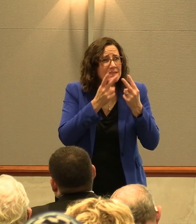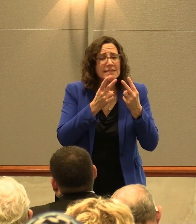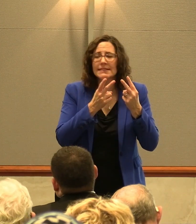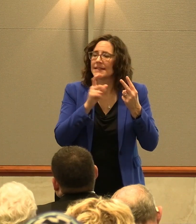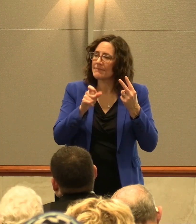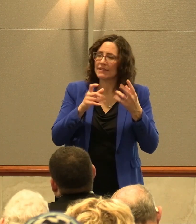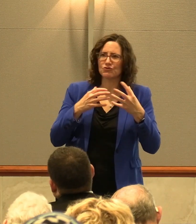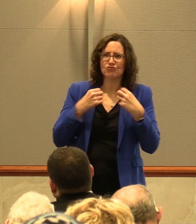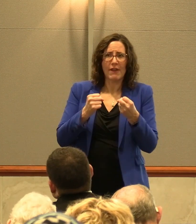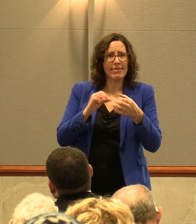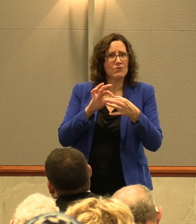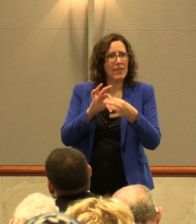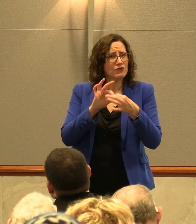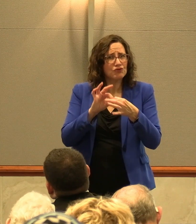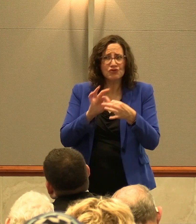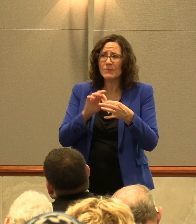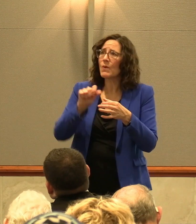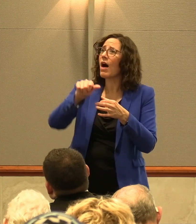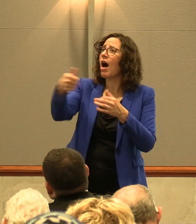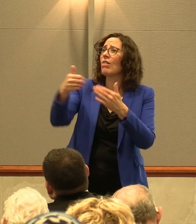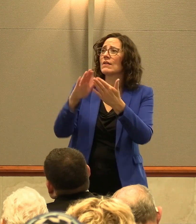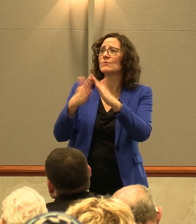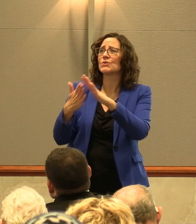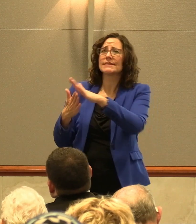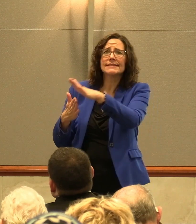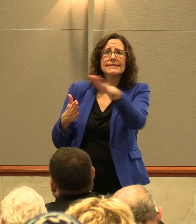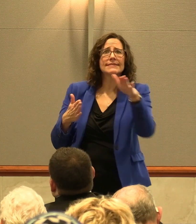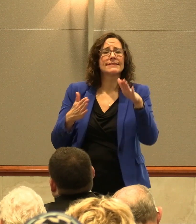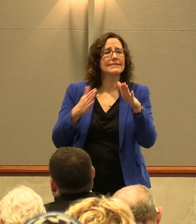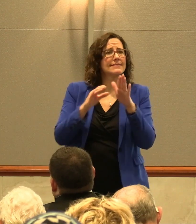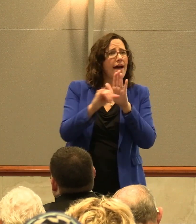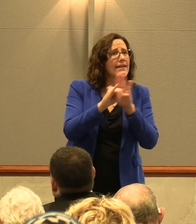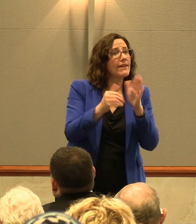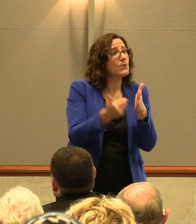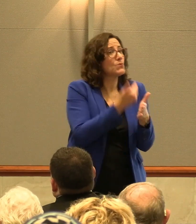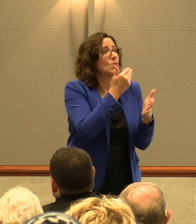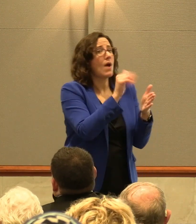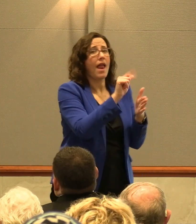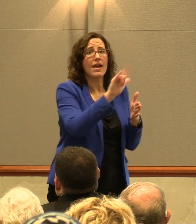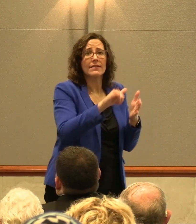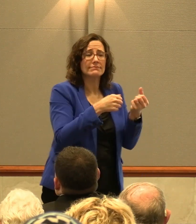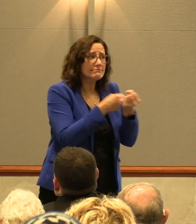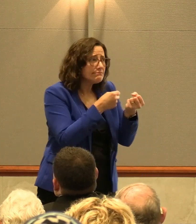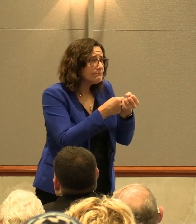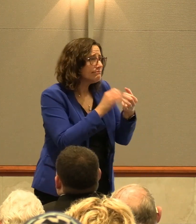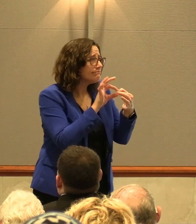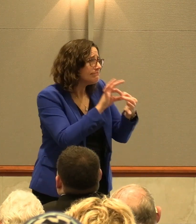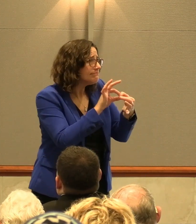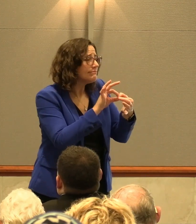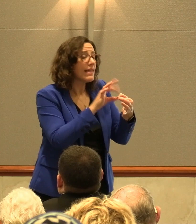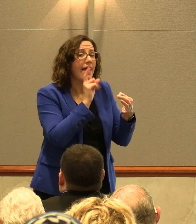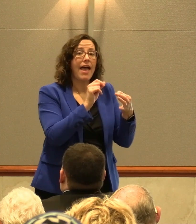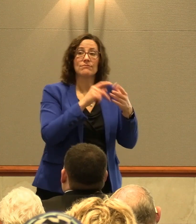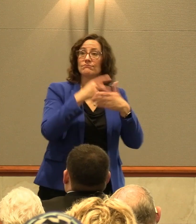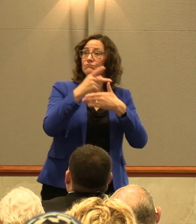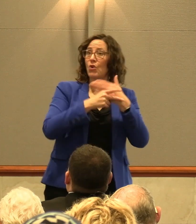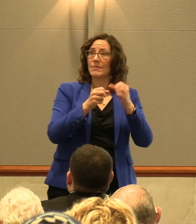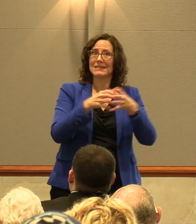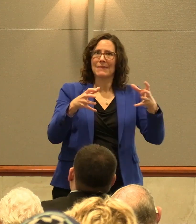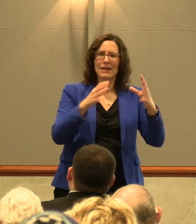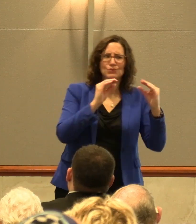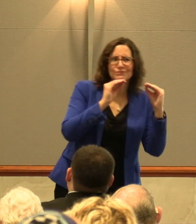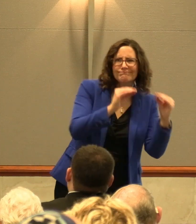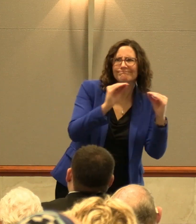strengthening relationships with other communities, identifying new allies, and expanding programs that educate